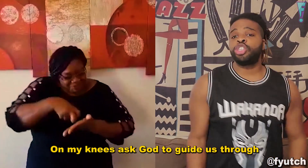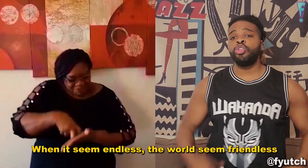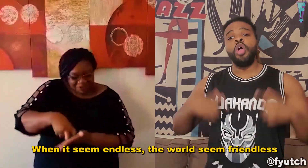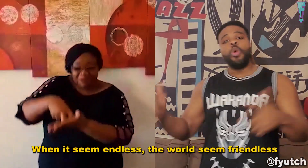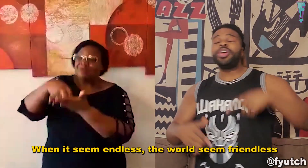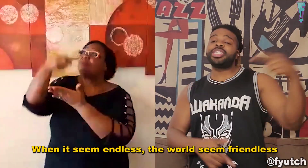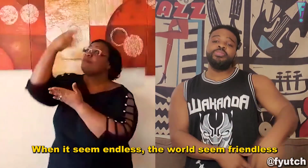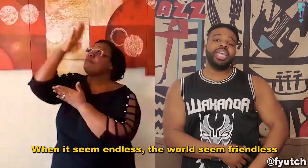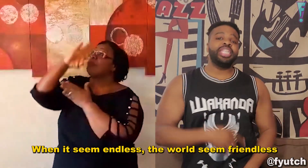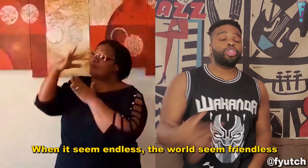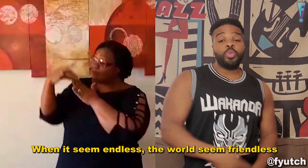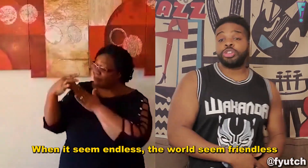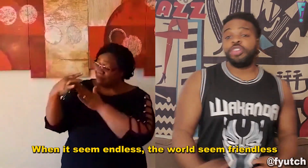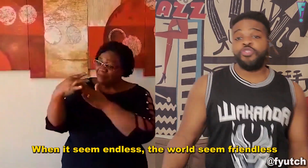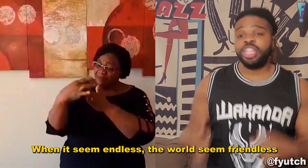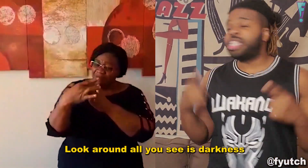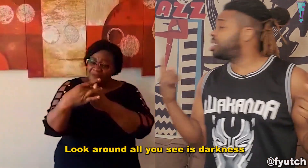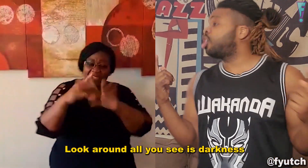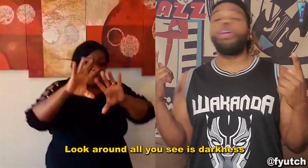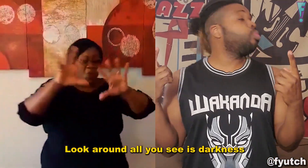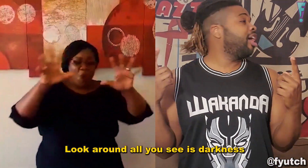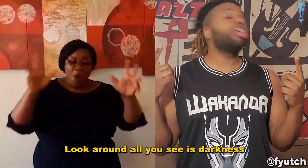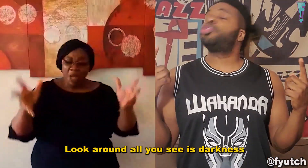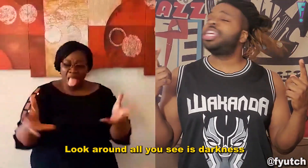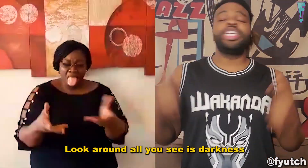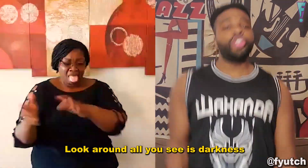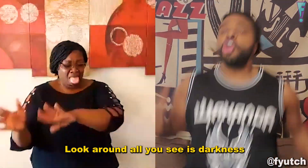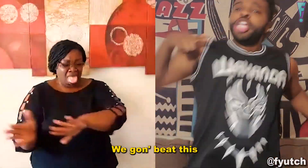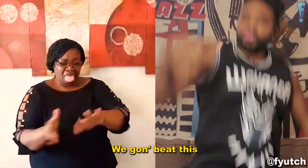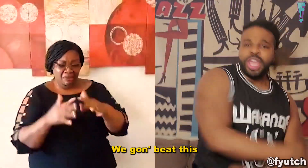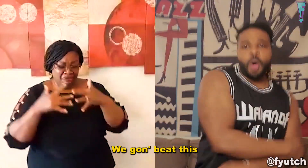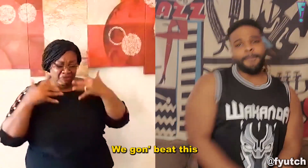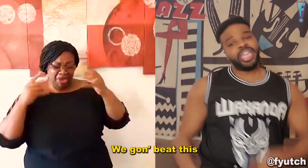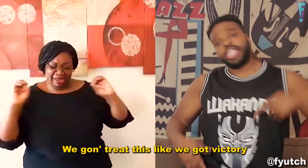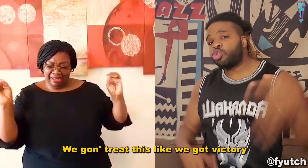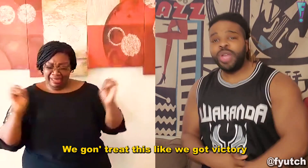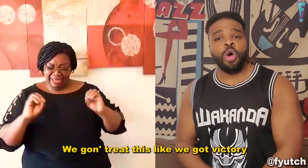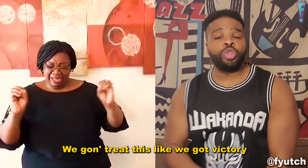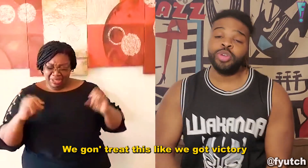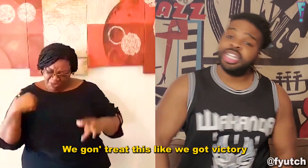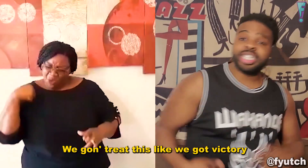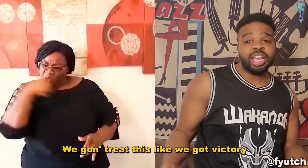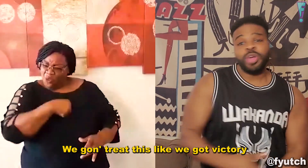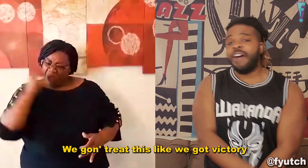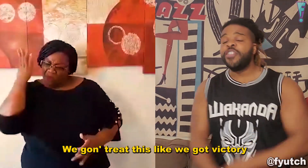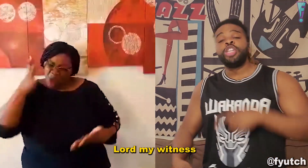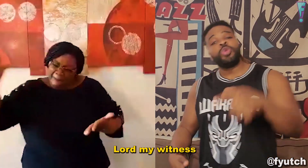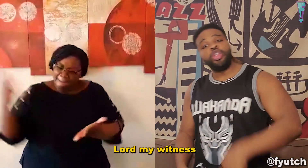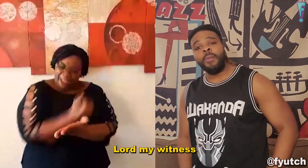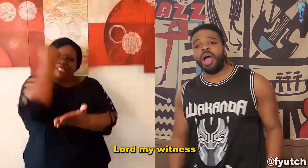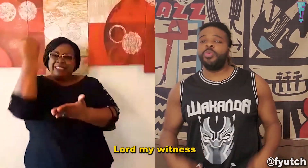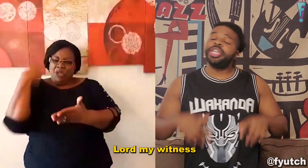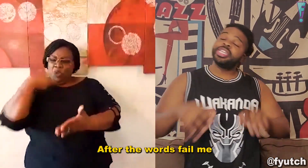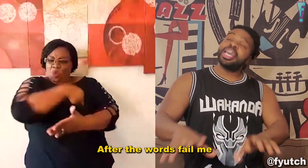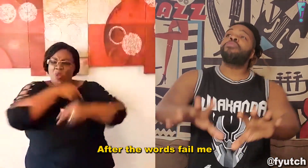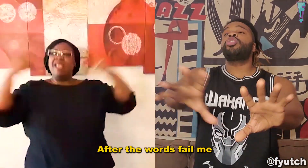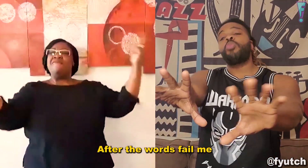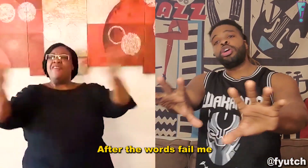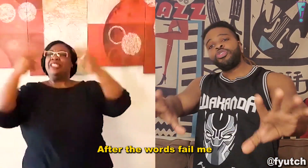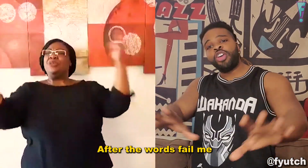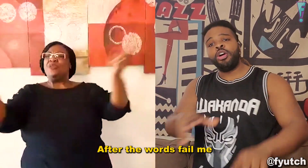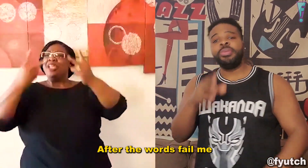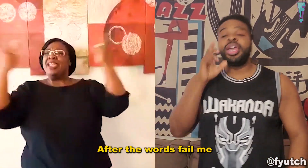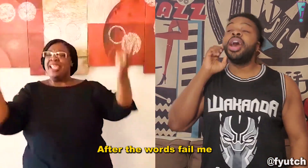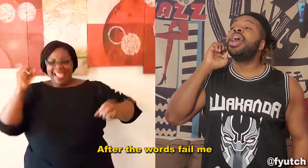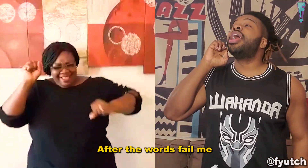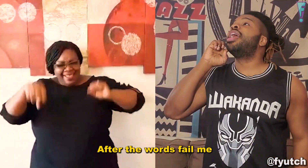to guide us through. When it seems endless, the world seems friendless. Look around, all you see is darkness. We gon' beat this, we gon' treat this like we got victory, Lord my witness. After the